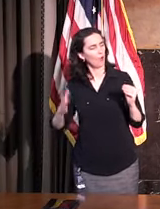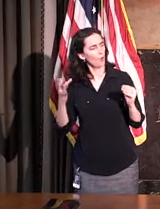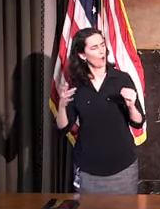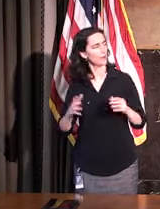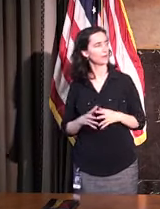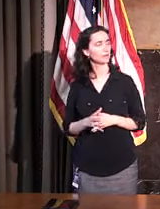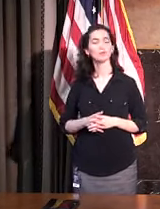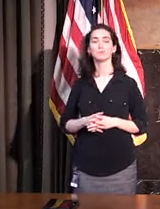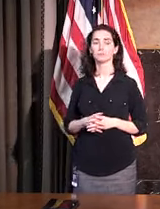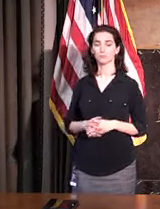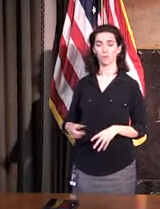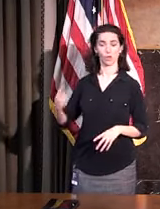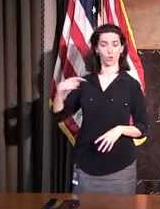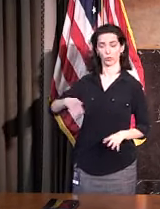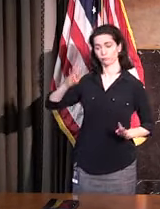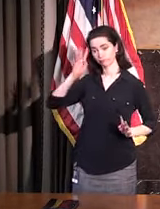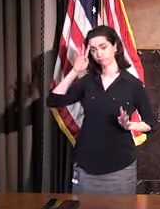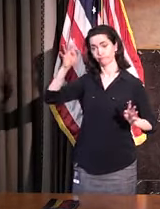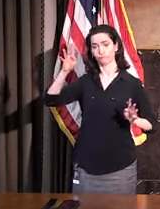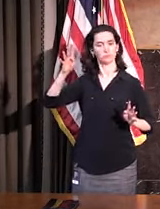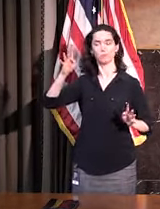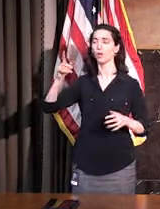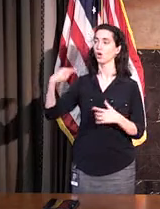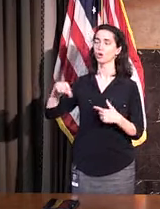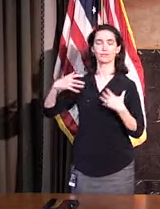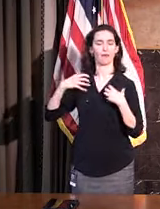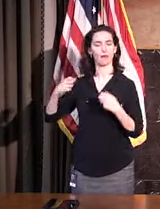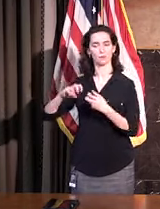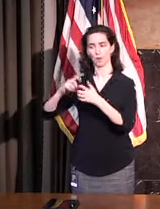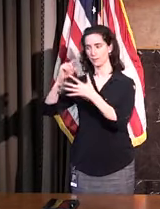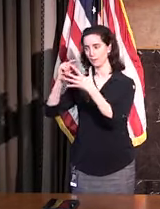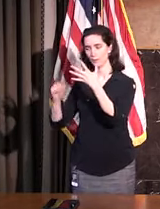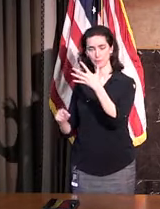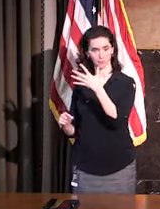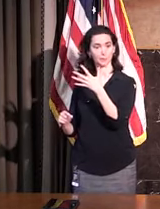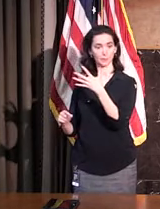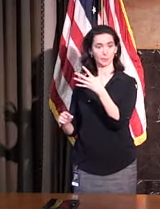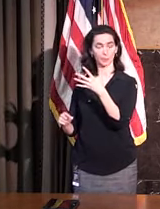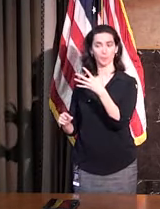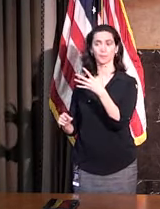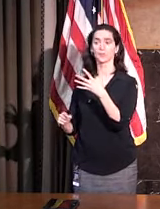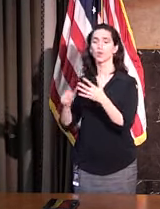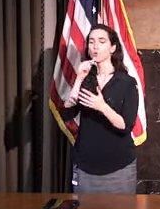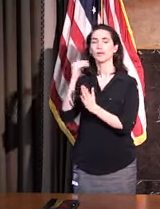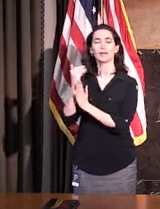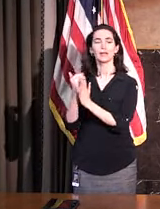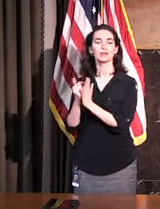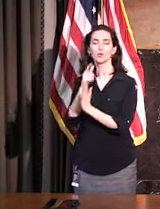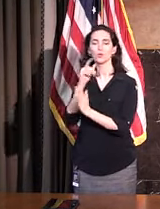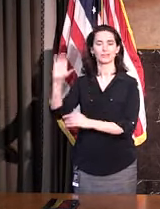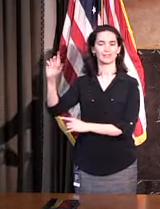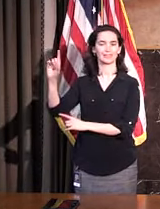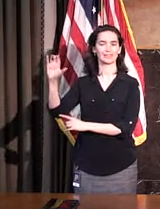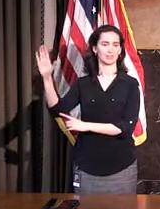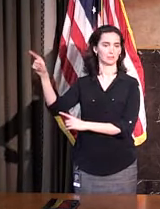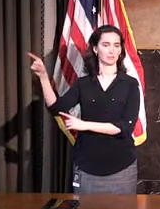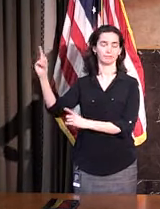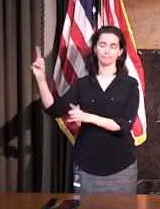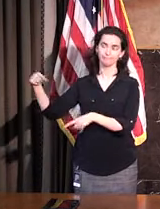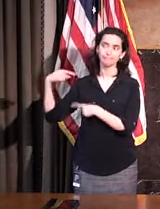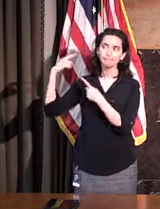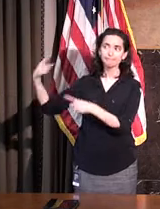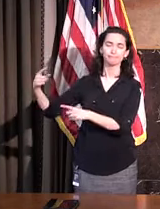didn't reinvent the wheel. These comorbid health conditions have been listed by the CDC and emphasized for a